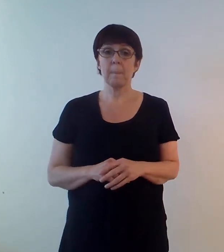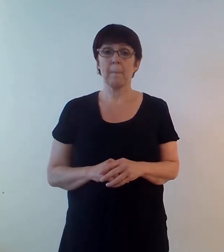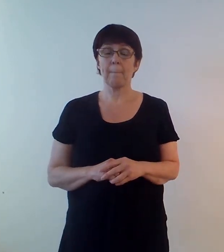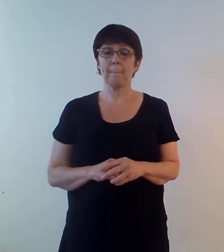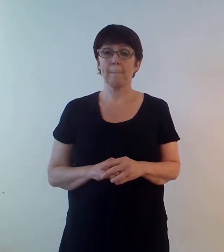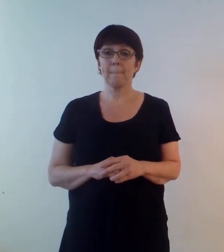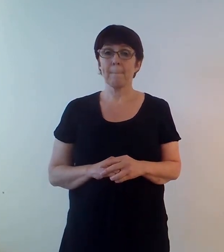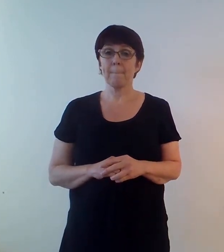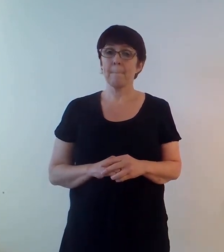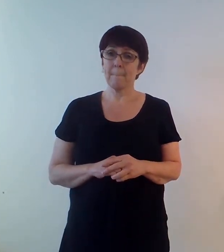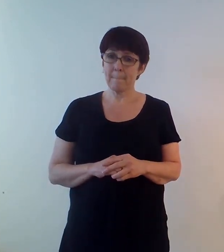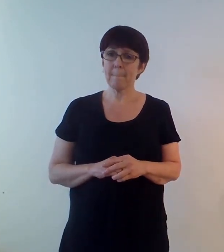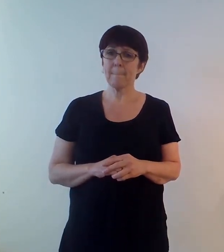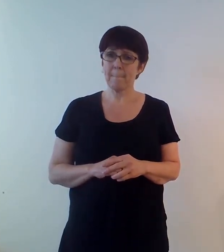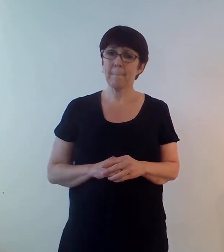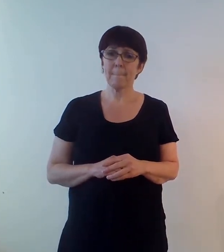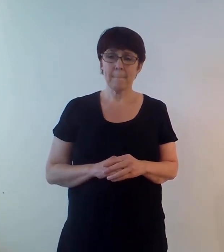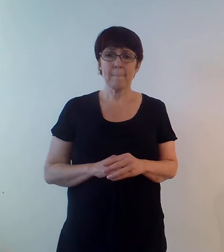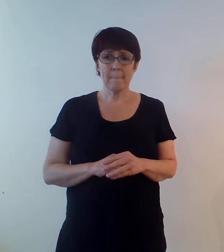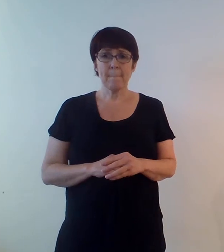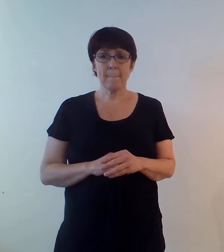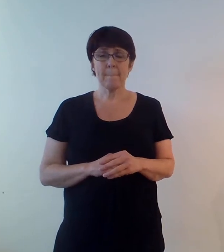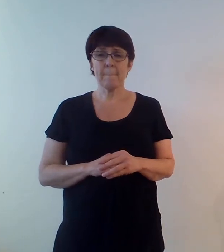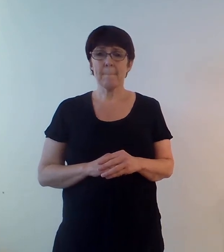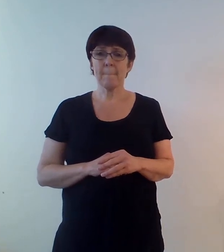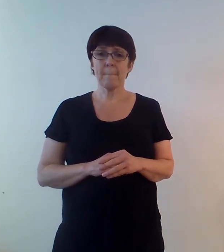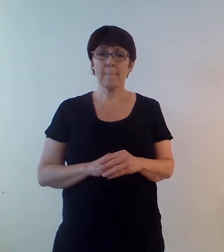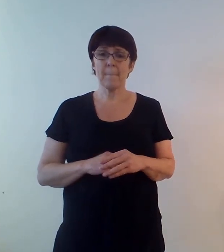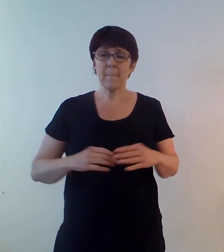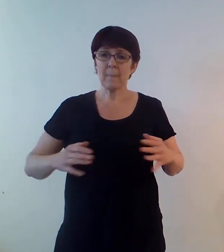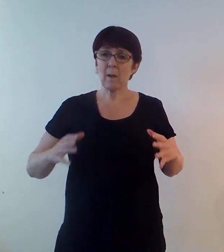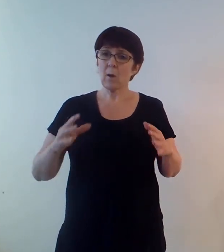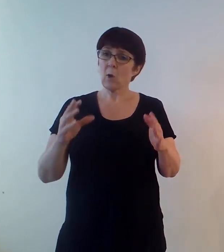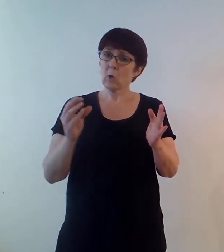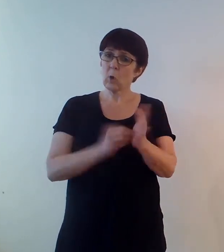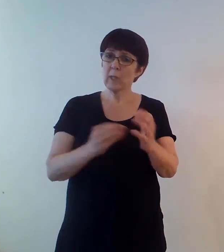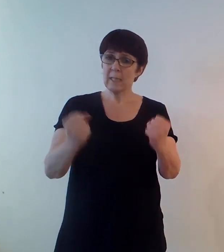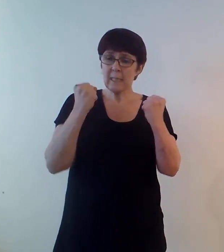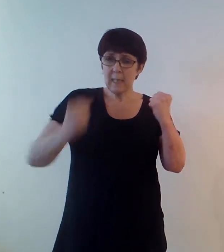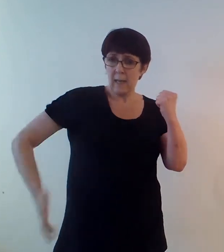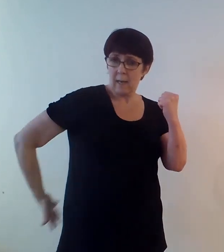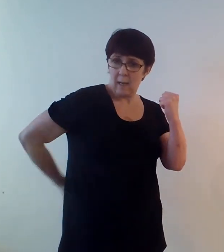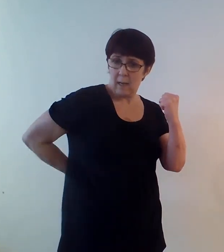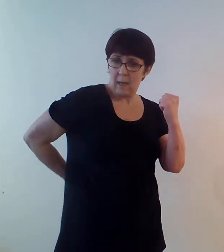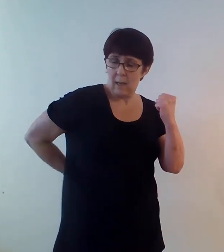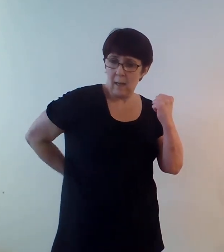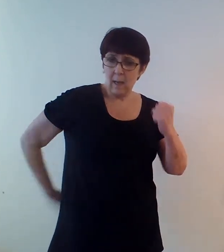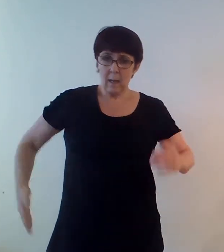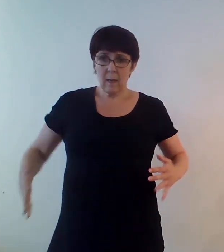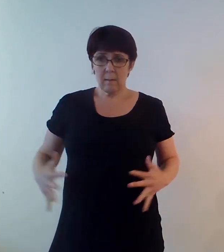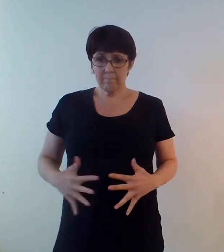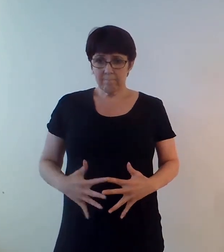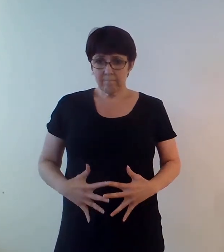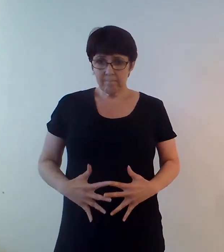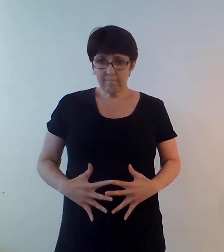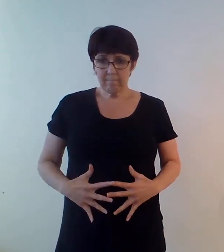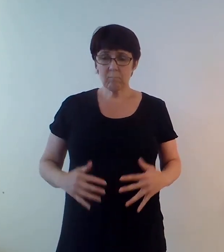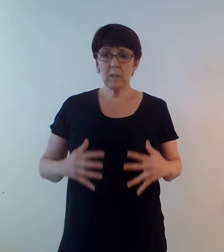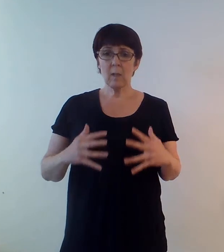Again, activating the lower core. Trying to tilt the pelvis under the lower back, wants to be pressed against the wall. If you're endeavouring to do this, really